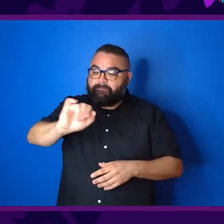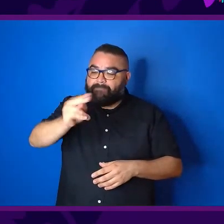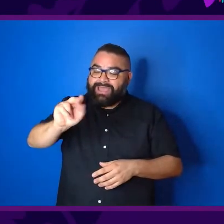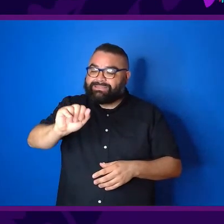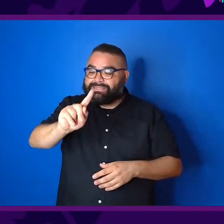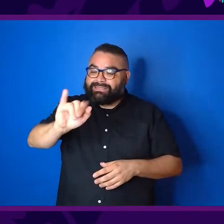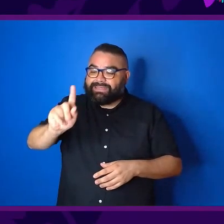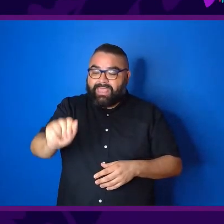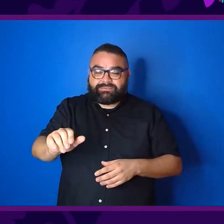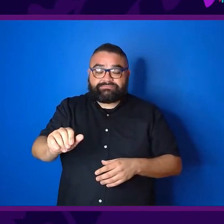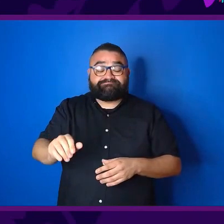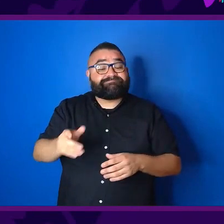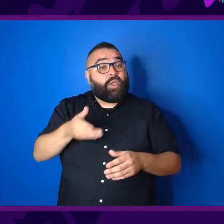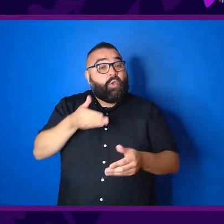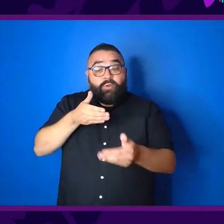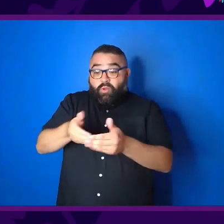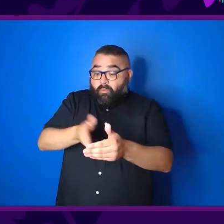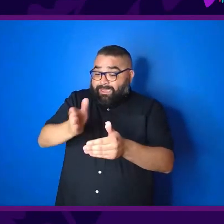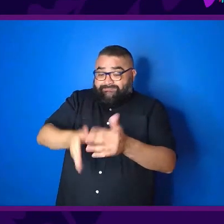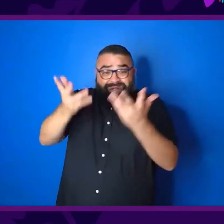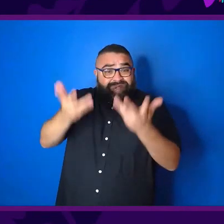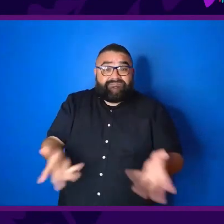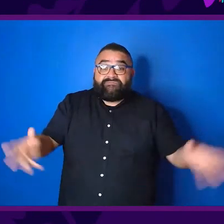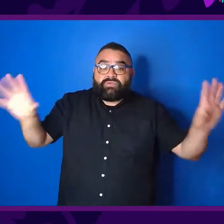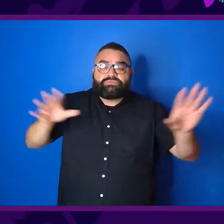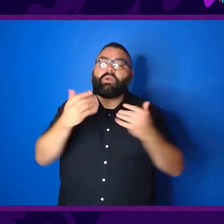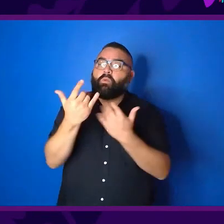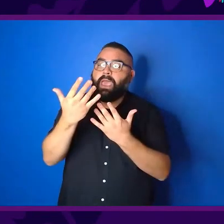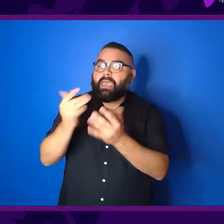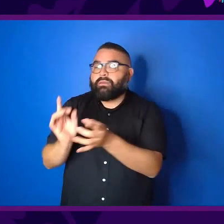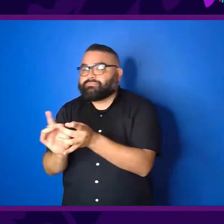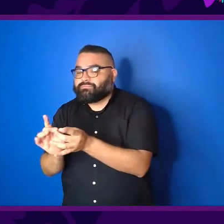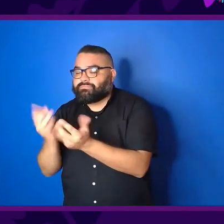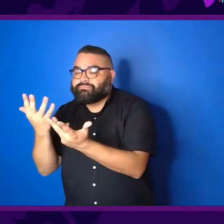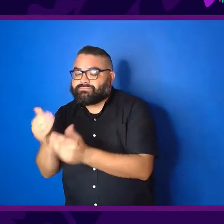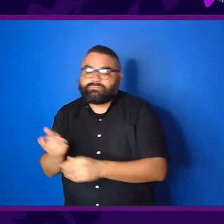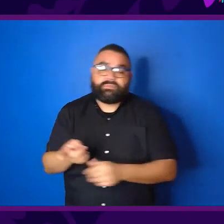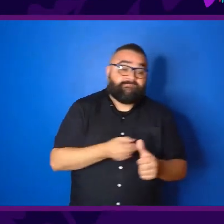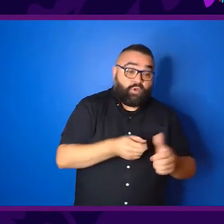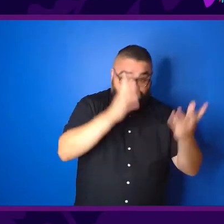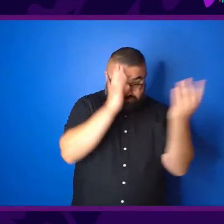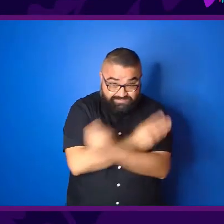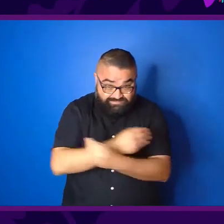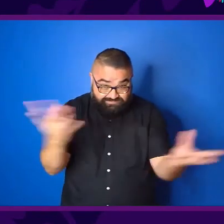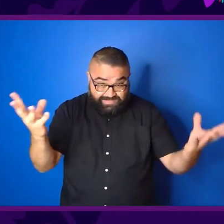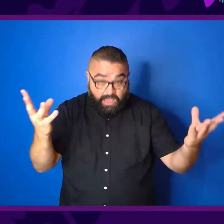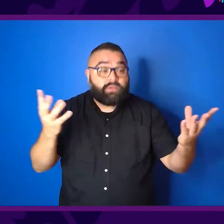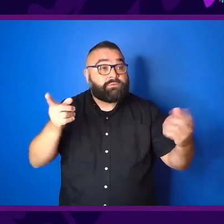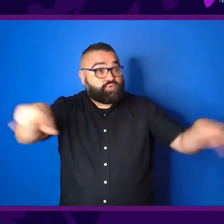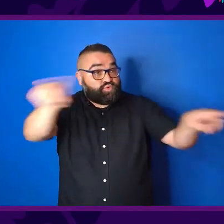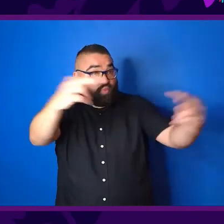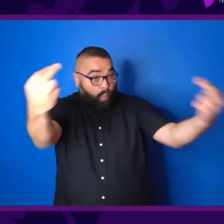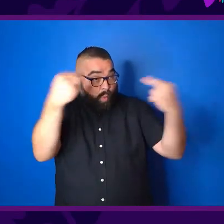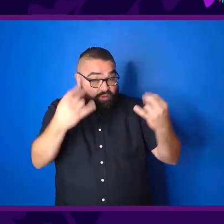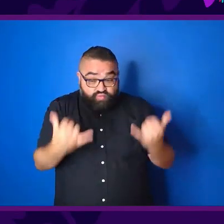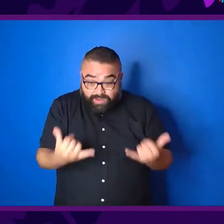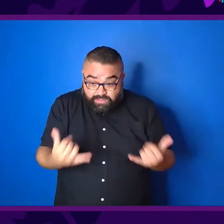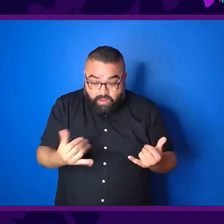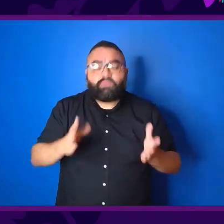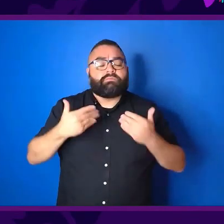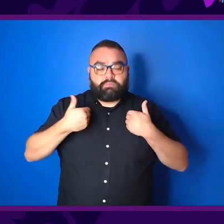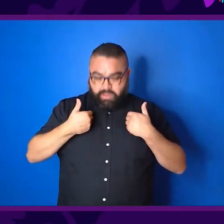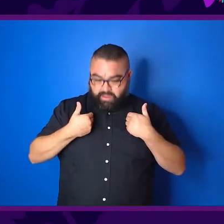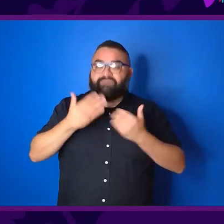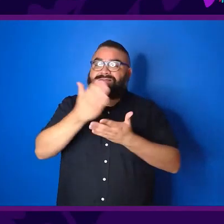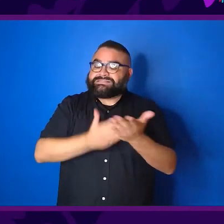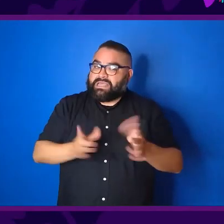to say before I do my closing remarks, I want to announce to everybody that might be watching here, we do have some breaking news.